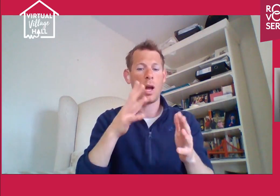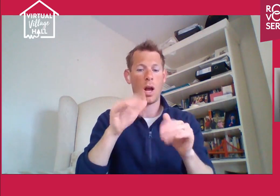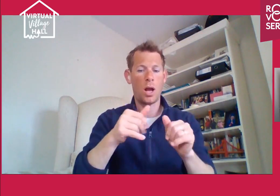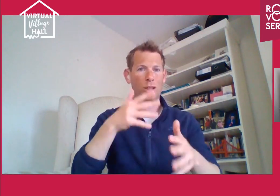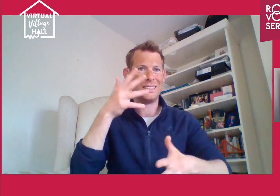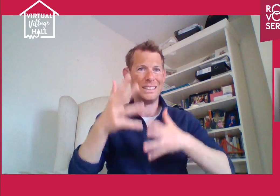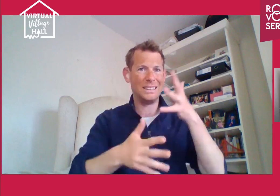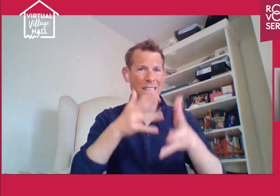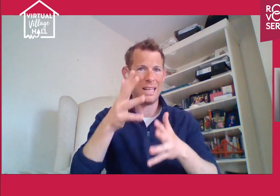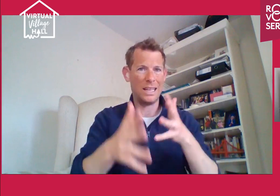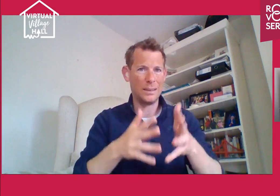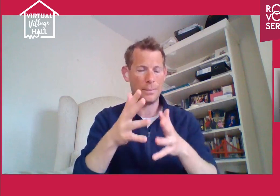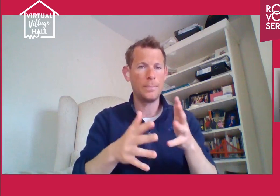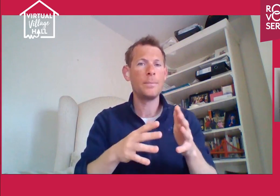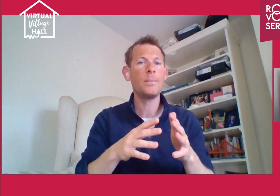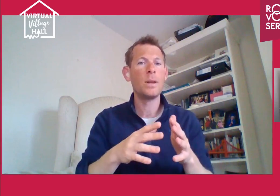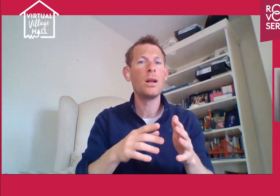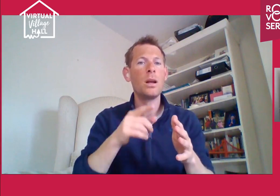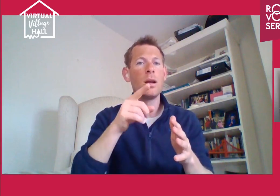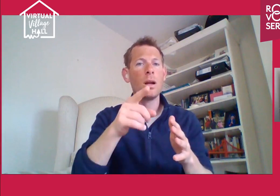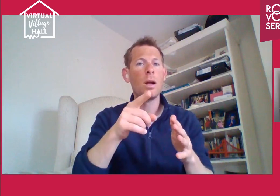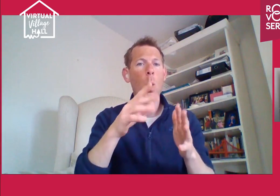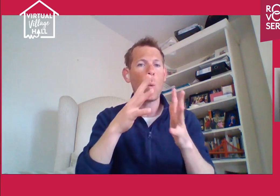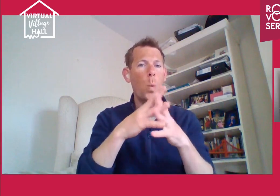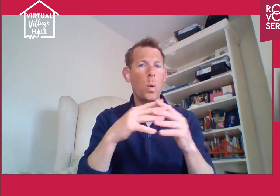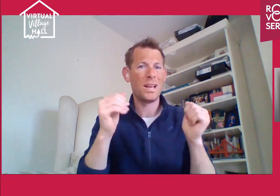Okay, so I want to ask you all to sign.